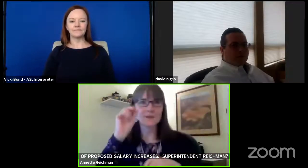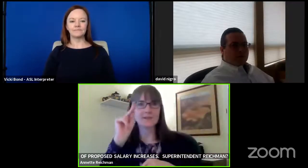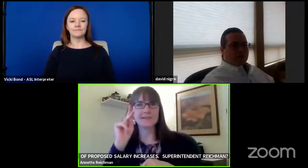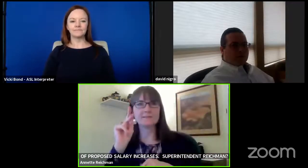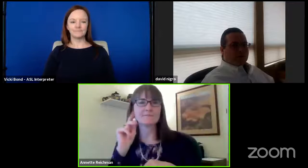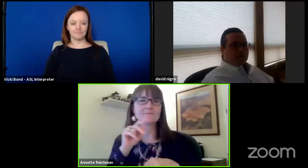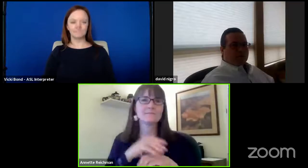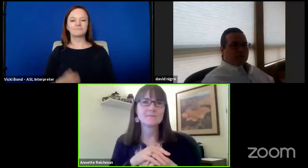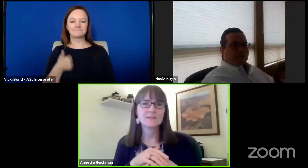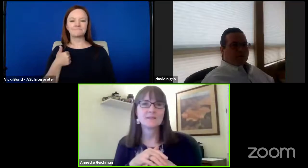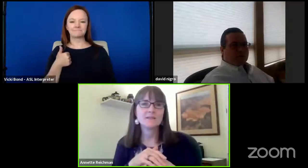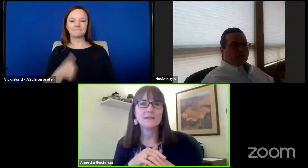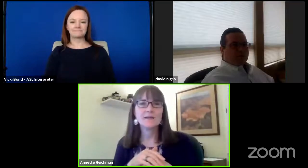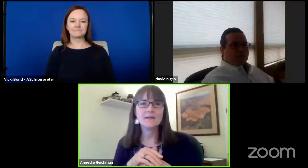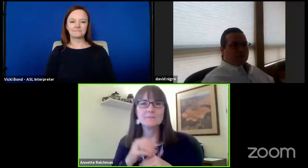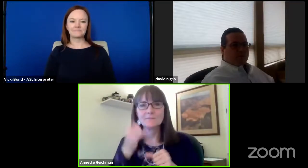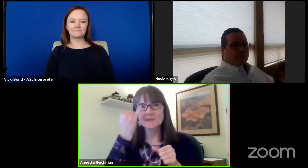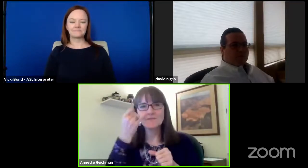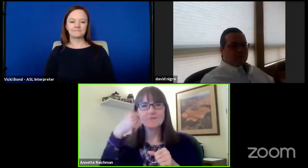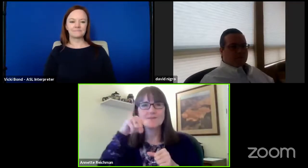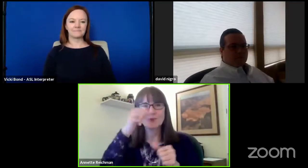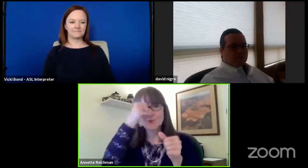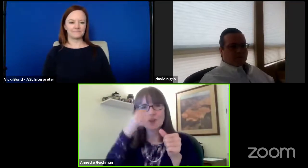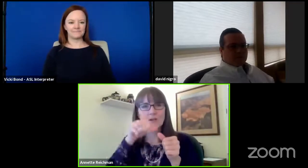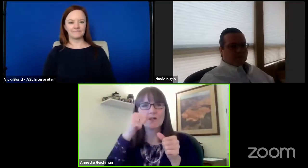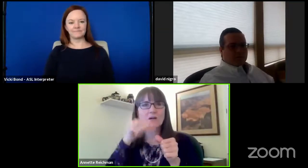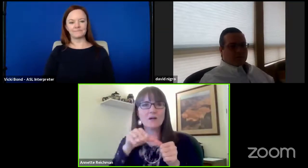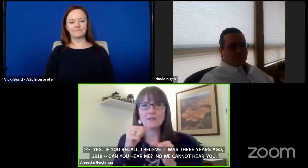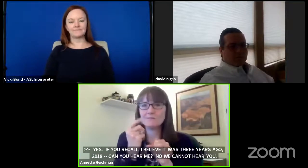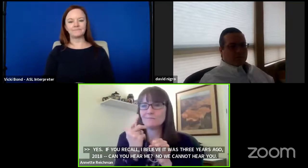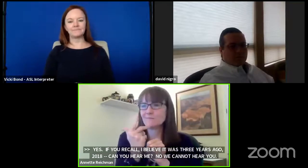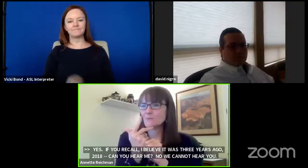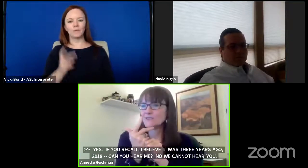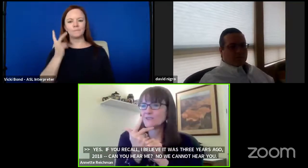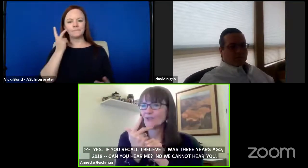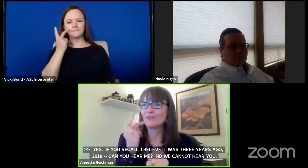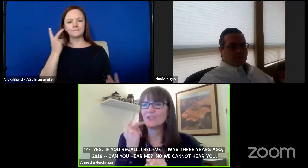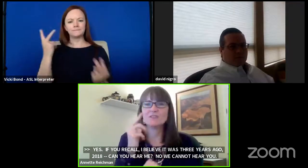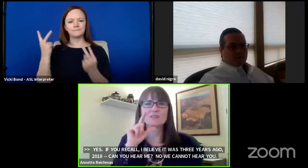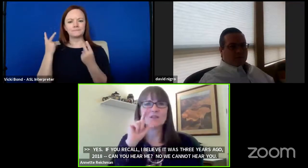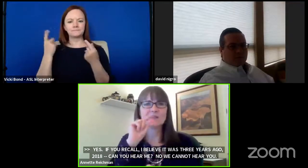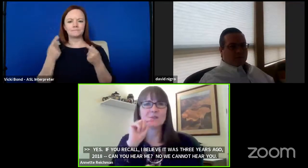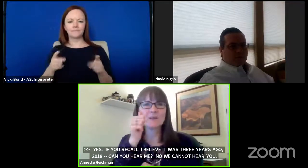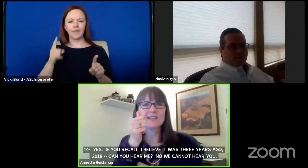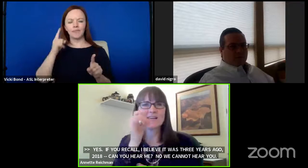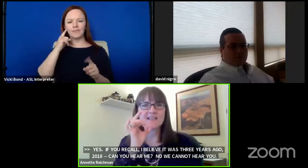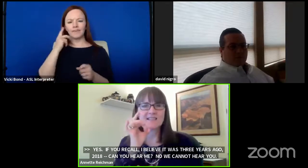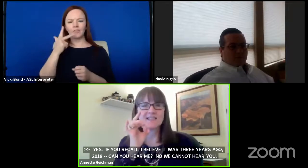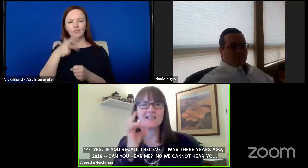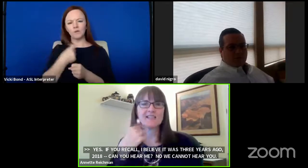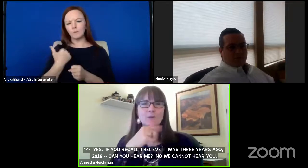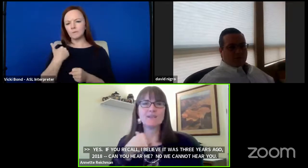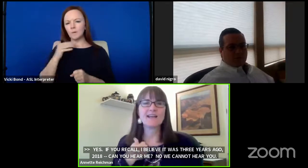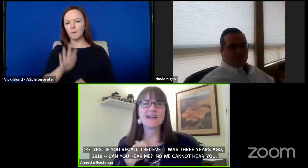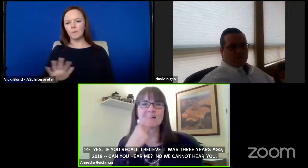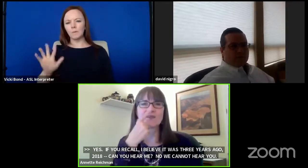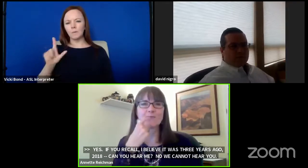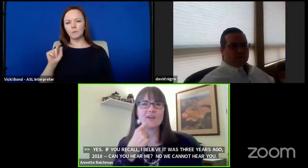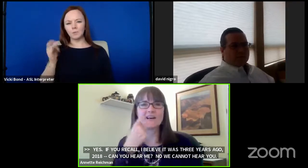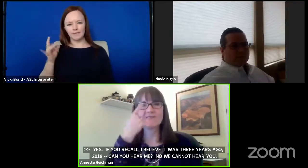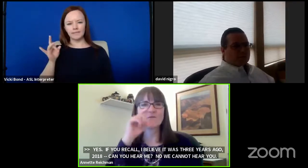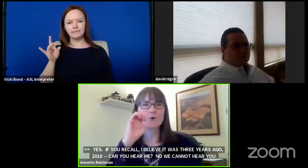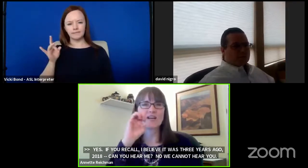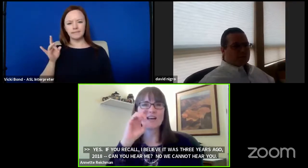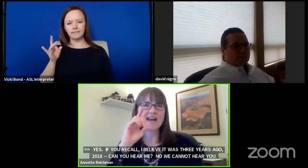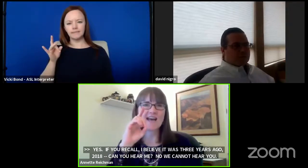you. Okay. If you recall, was it 3 years ago, 2018, we had